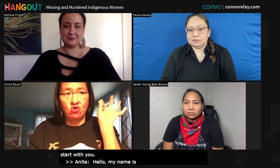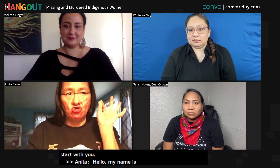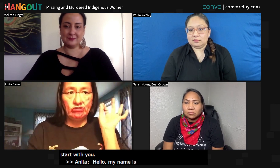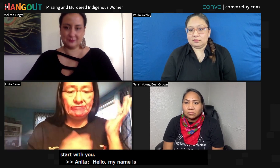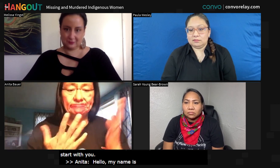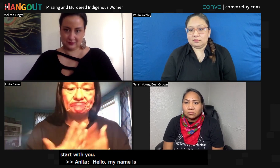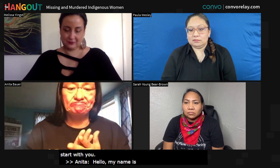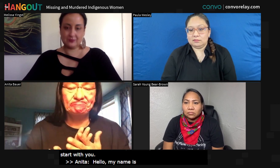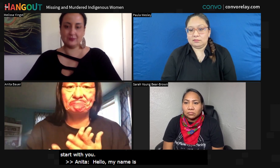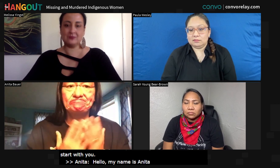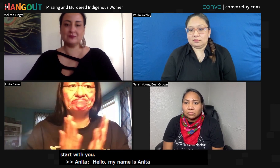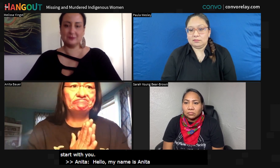and I am two spirits.